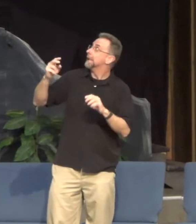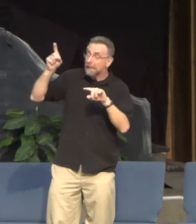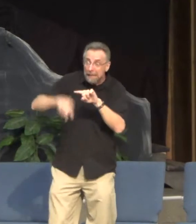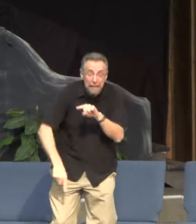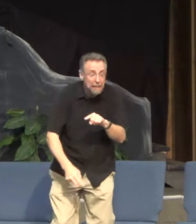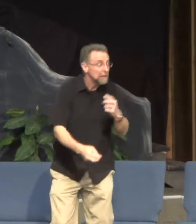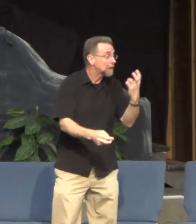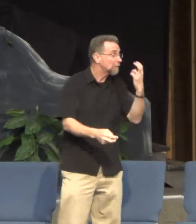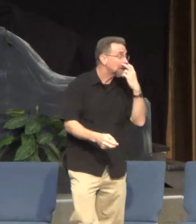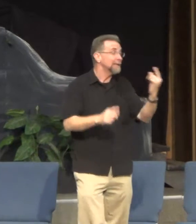glory. And he could see